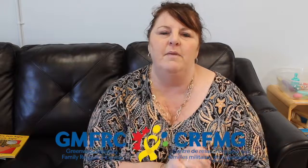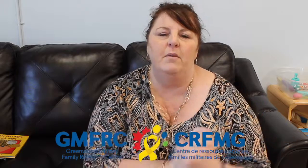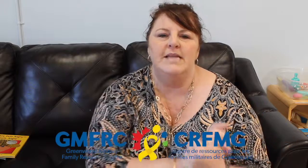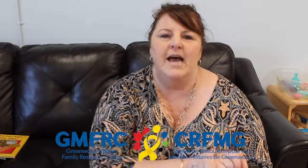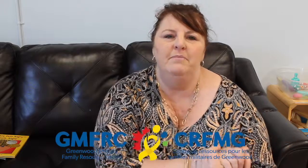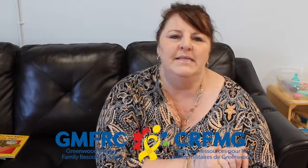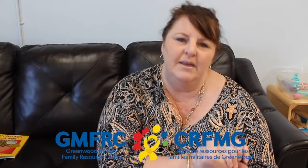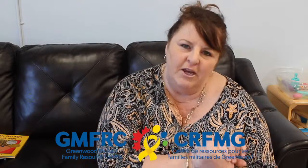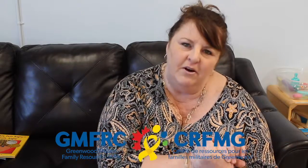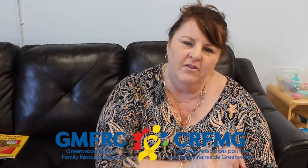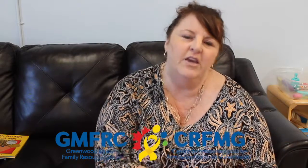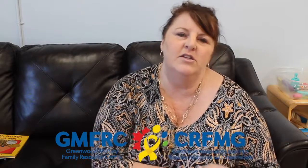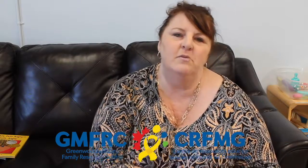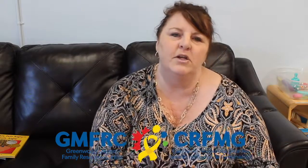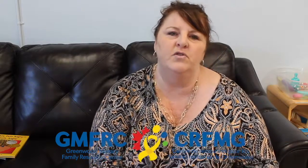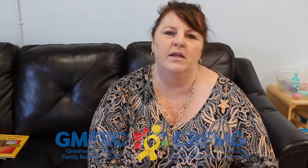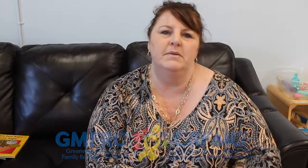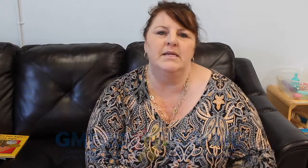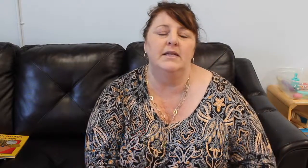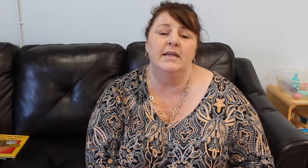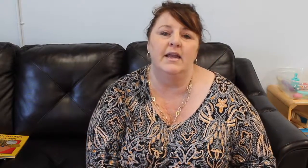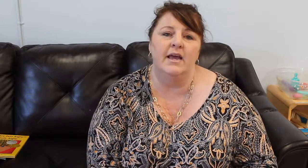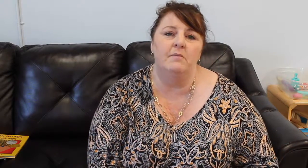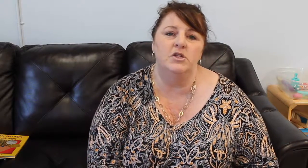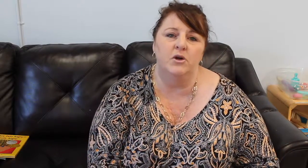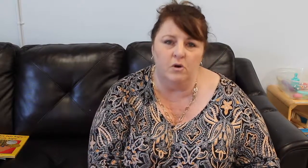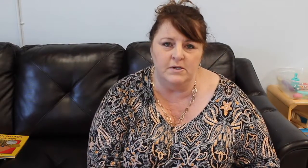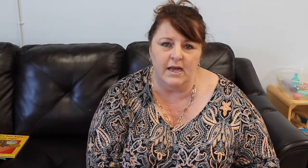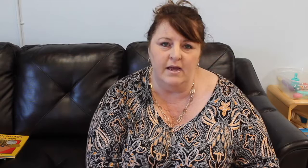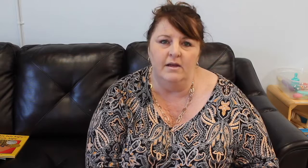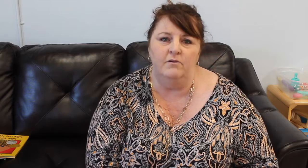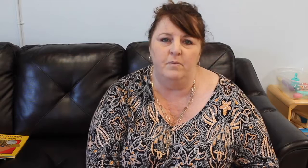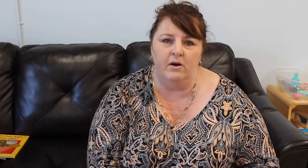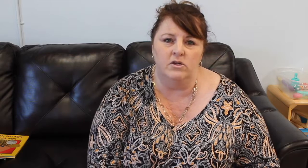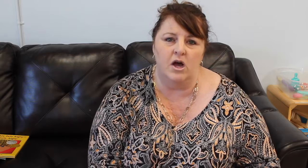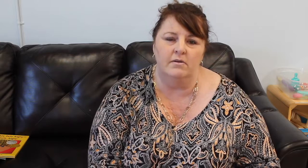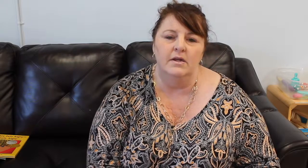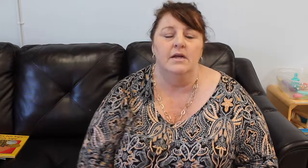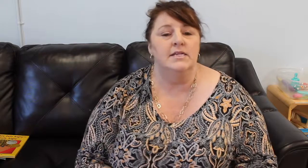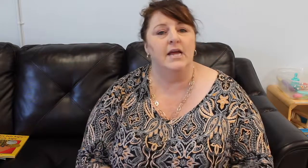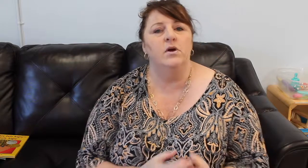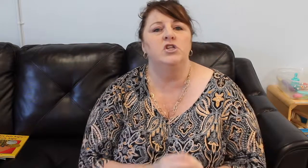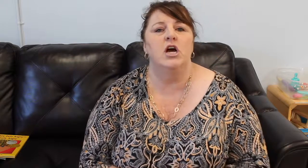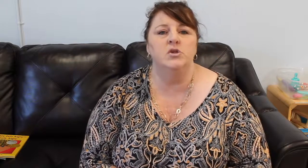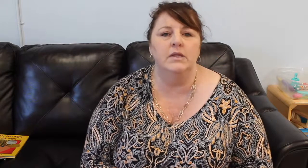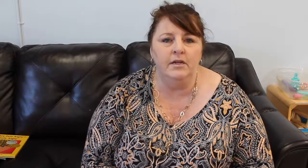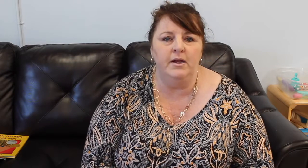Hi, Mom and Dad. Miss Kim here. Thank you so much for letting Miss Kalita and I come into your home today for Parent Taught. Today, I wanted to talk to you a little bit